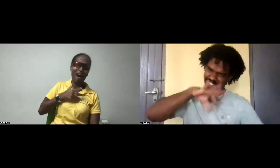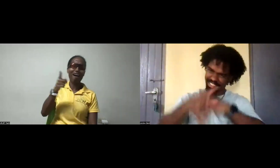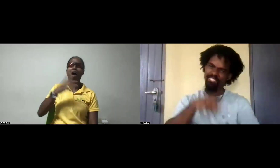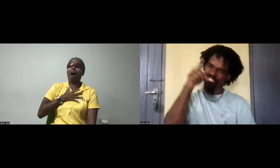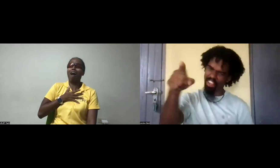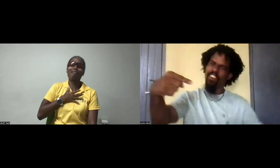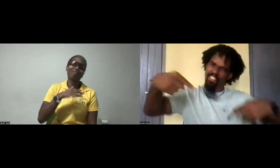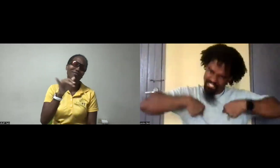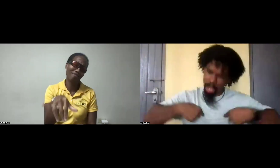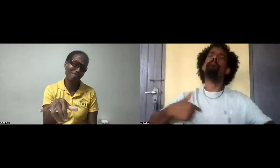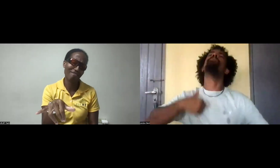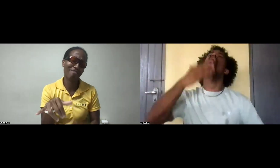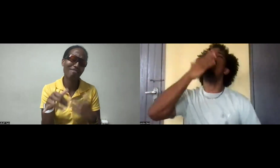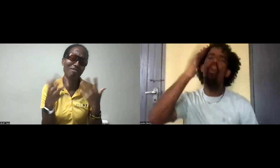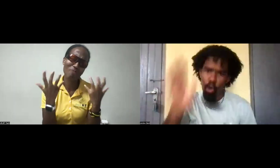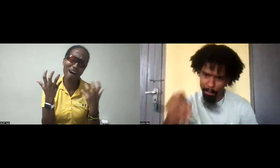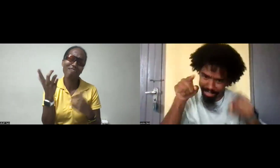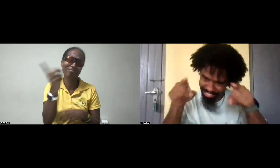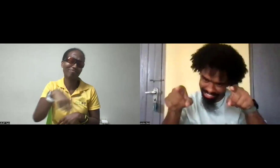is my language. That's my language.